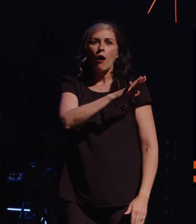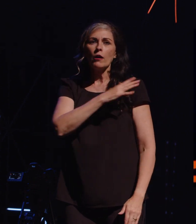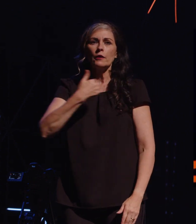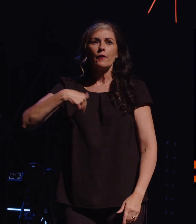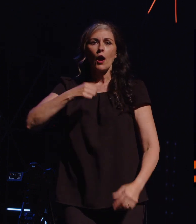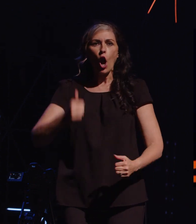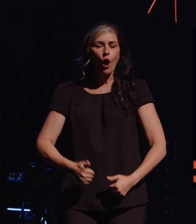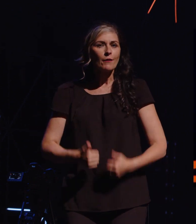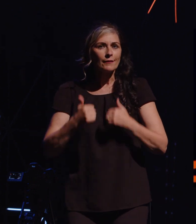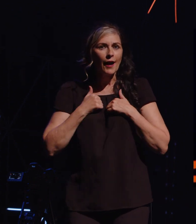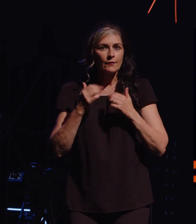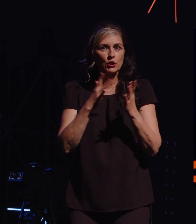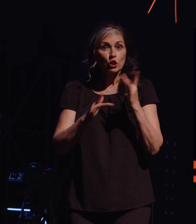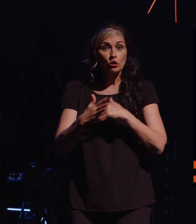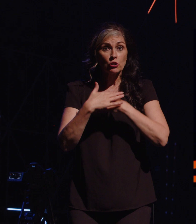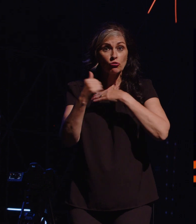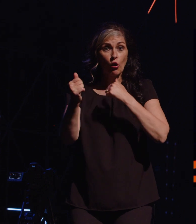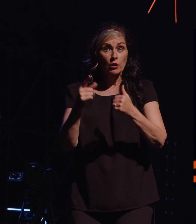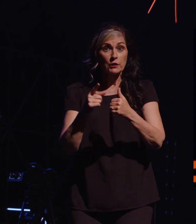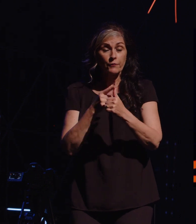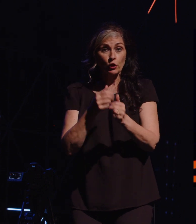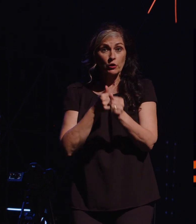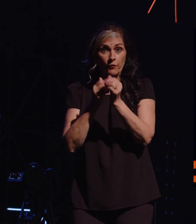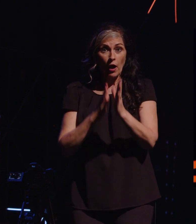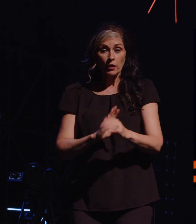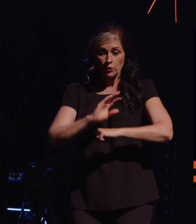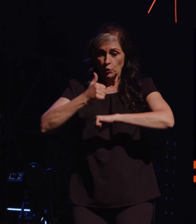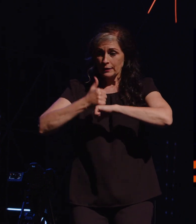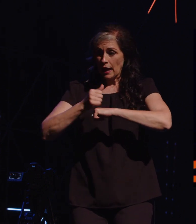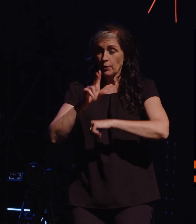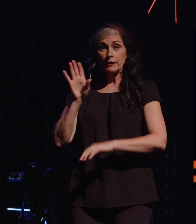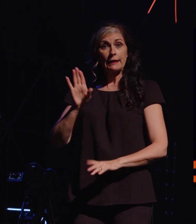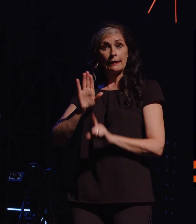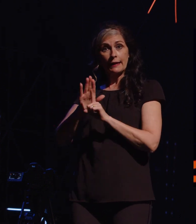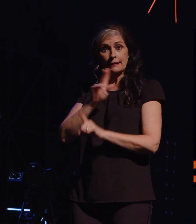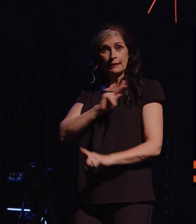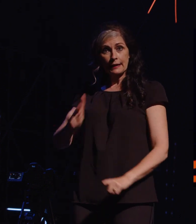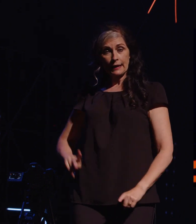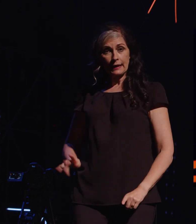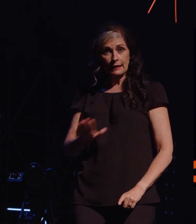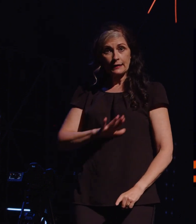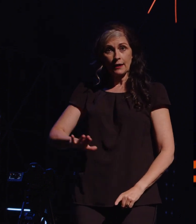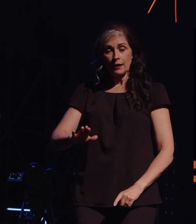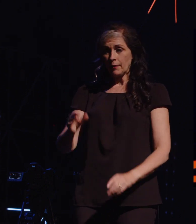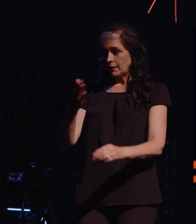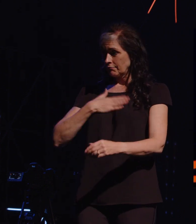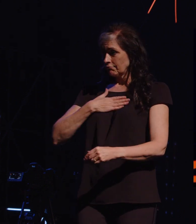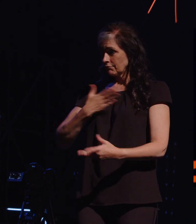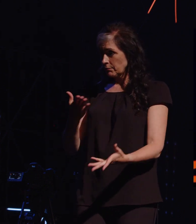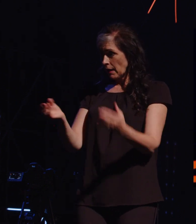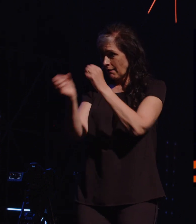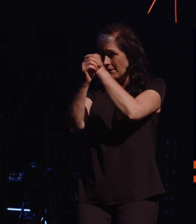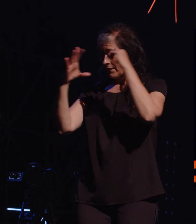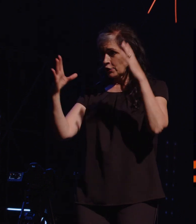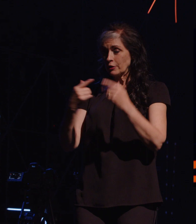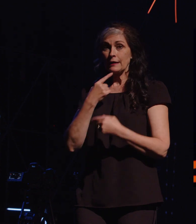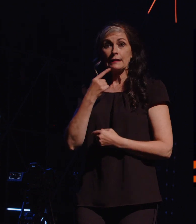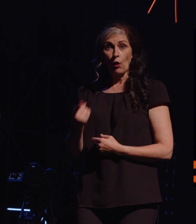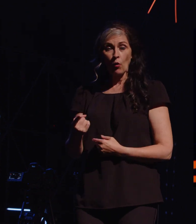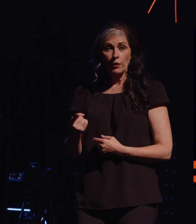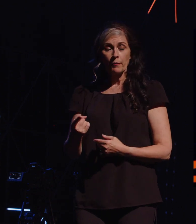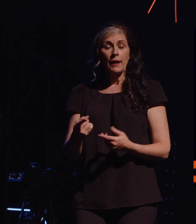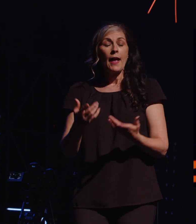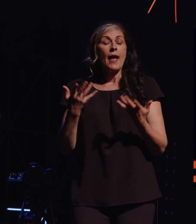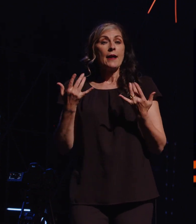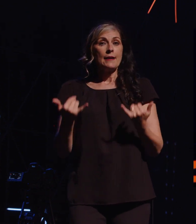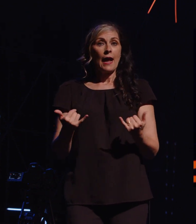lives. When Jesus called his first followers to establish his kingdom, he gave them this compelling vision of what they're going to do. And here's the